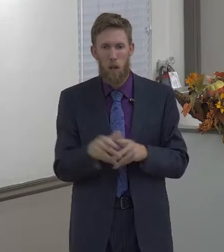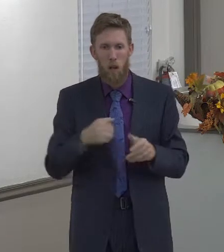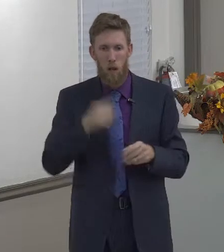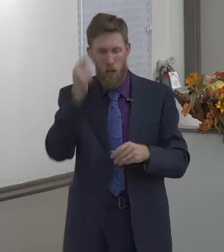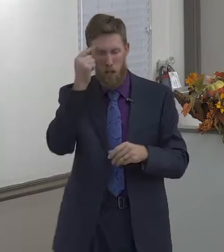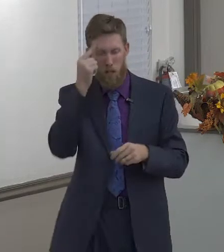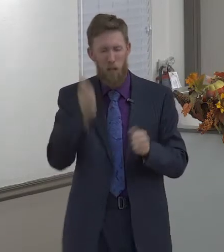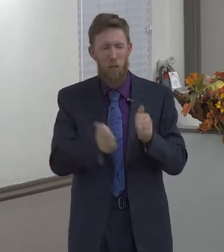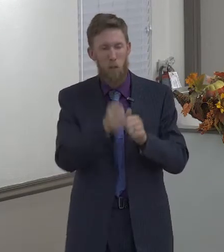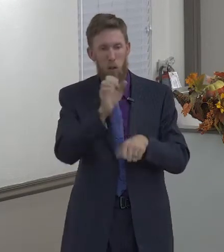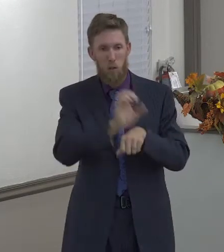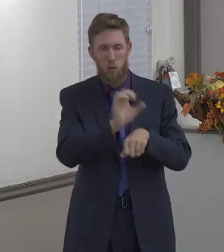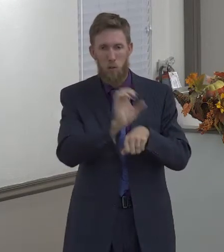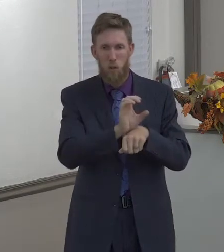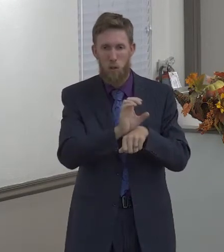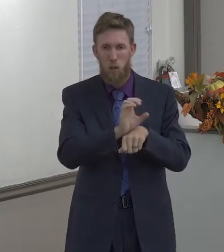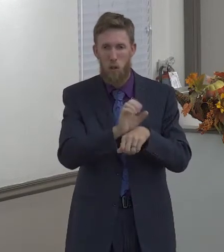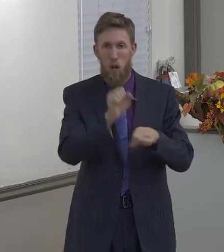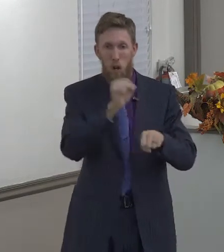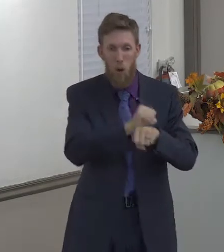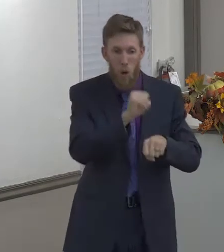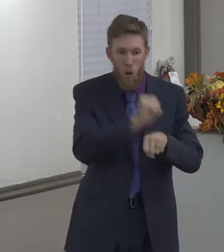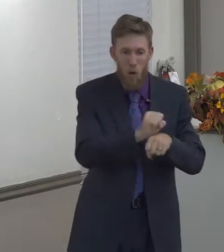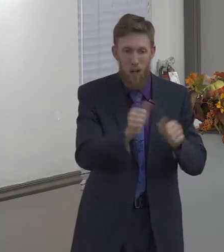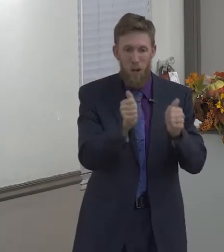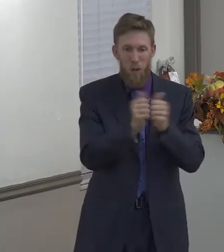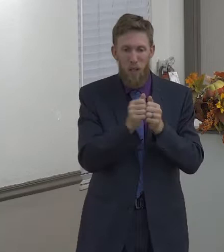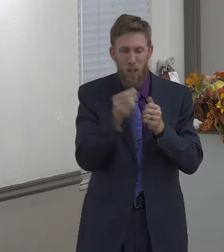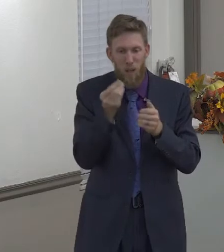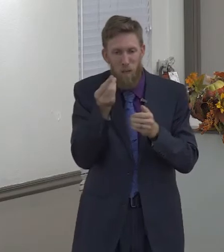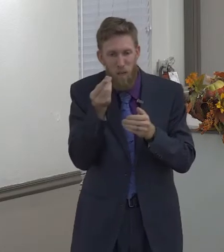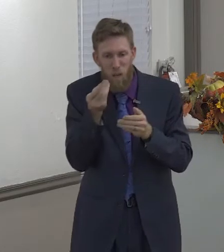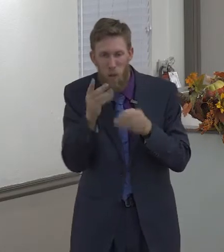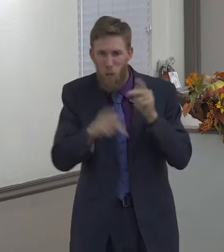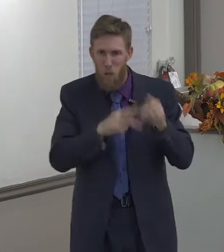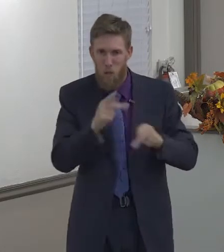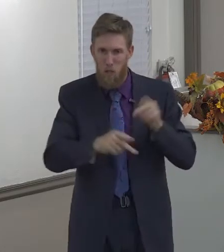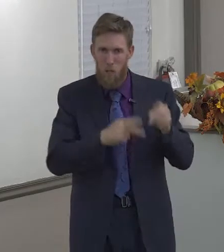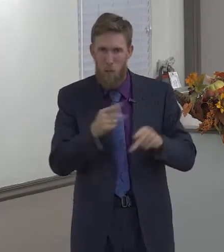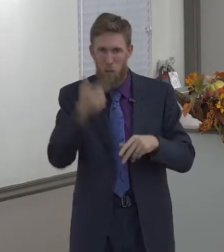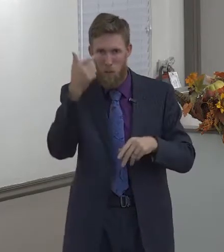role, but they decided it's more comfortable to just sit.